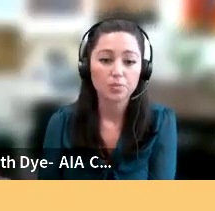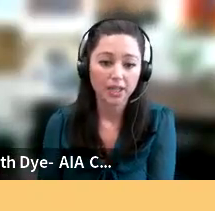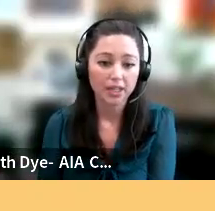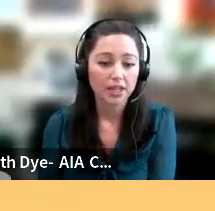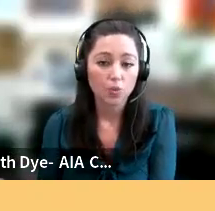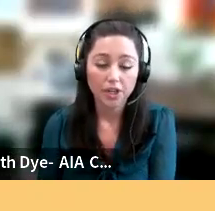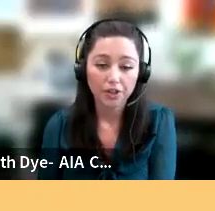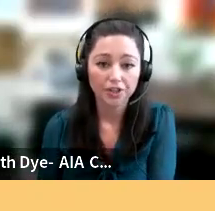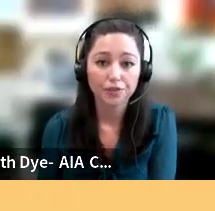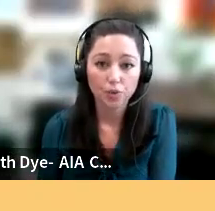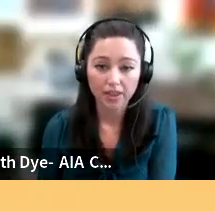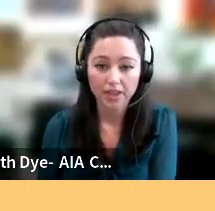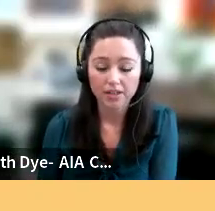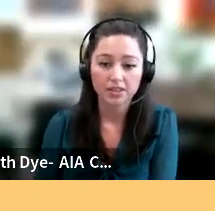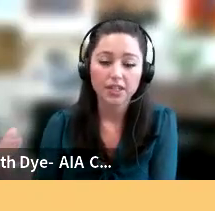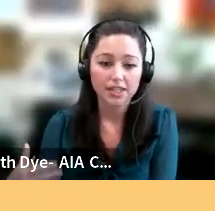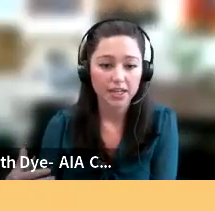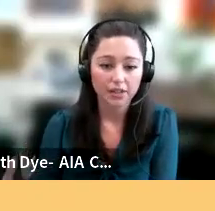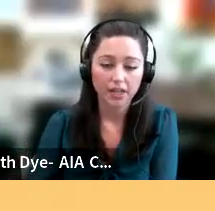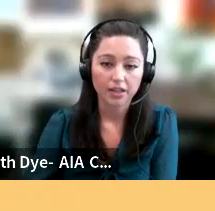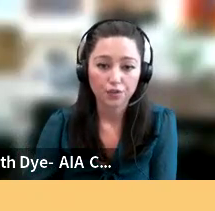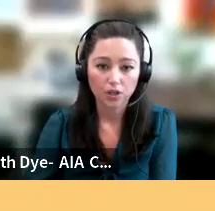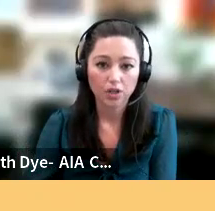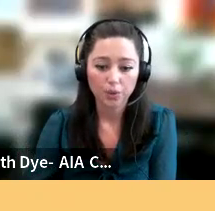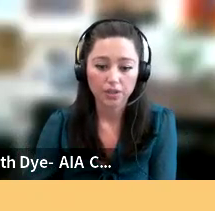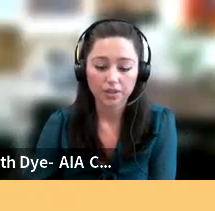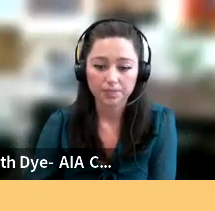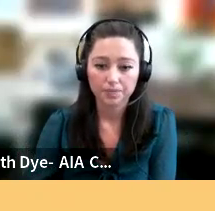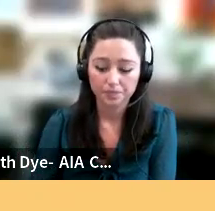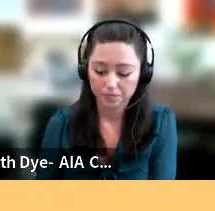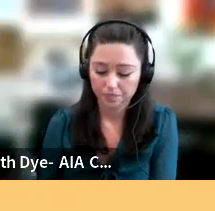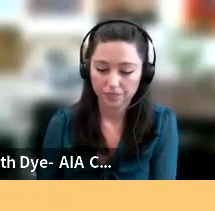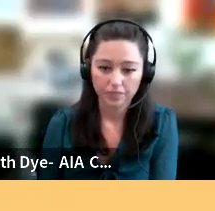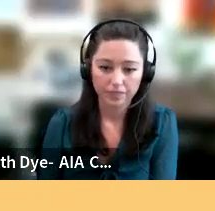1% would mean $140,000 is allocated for artwork.